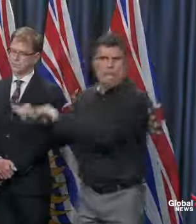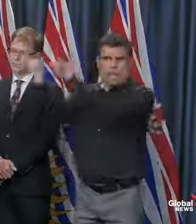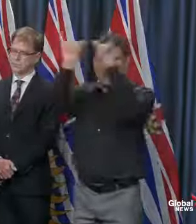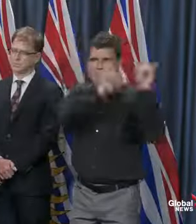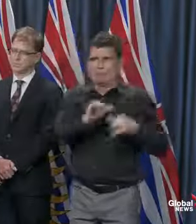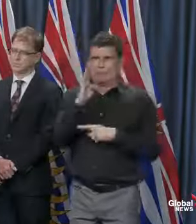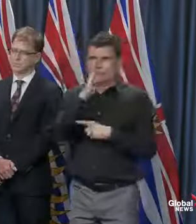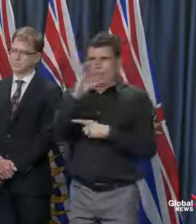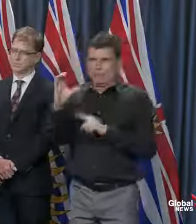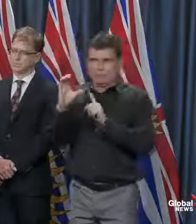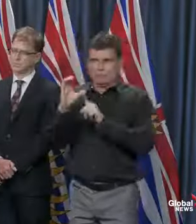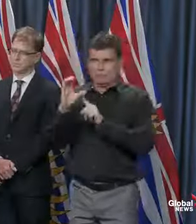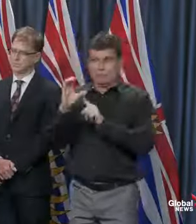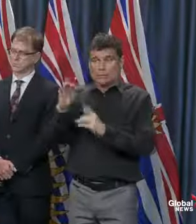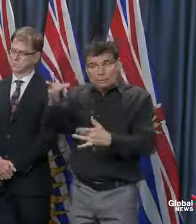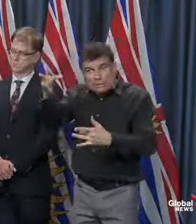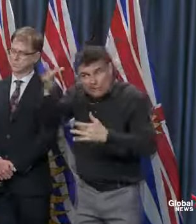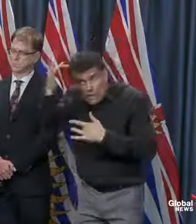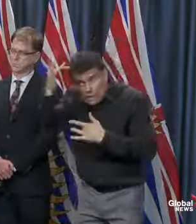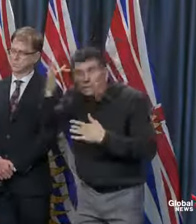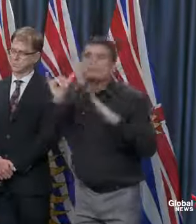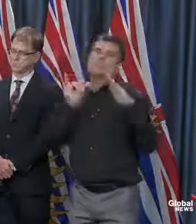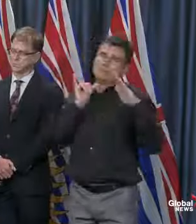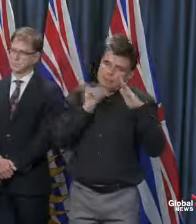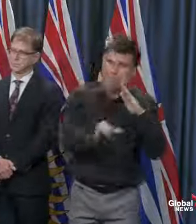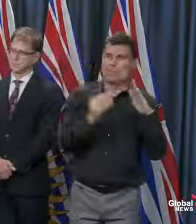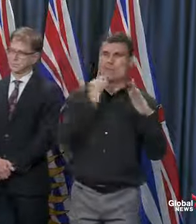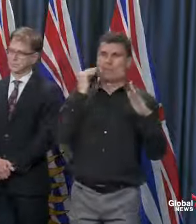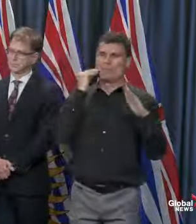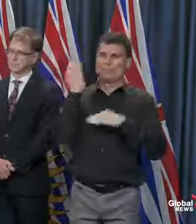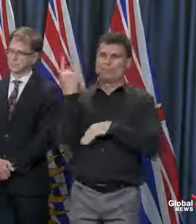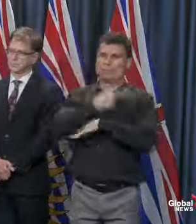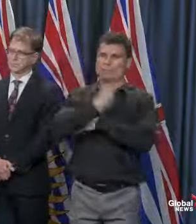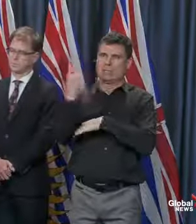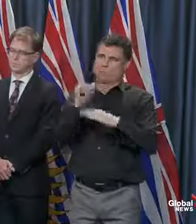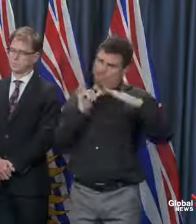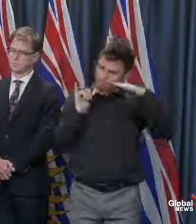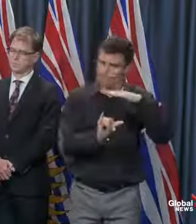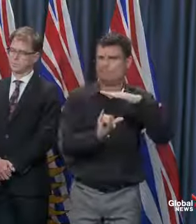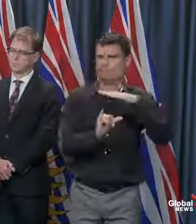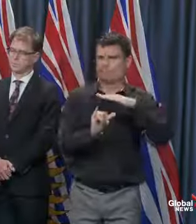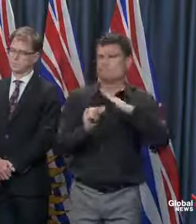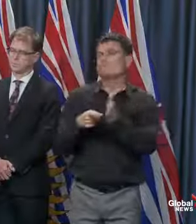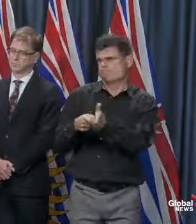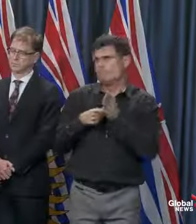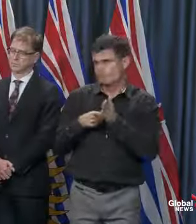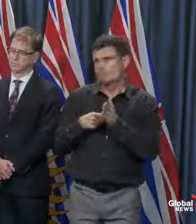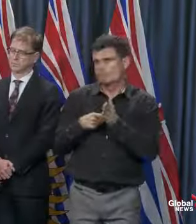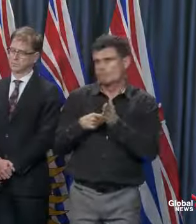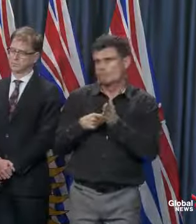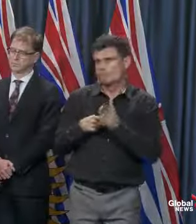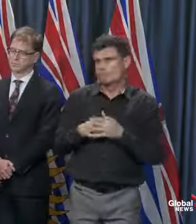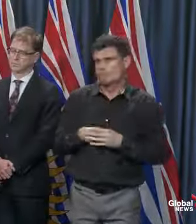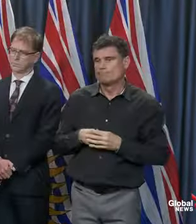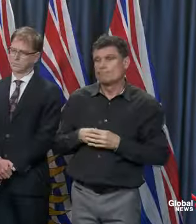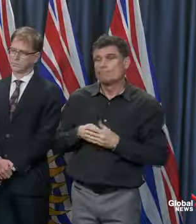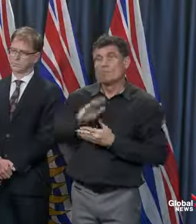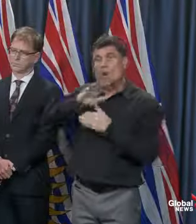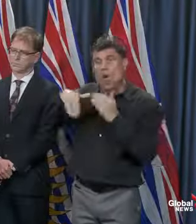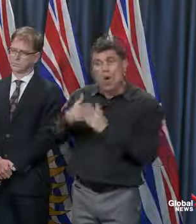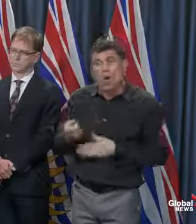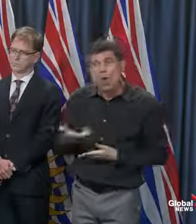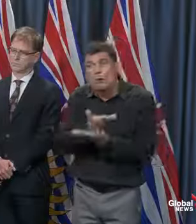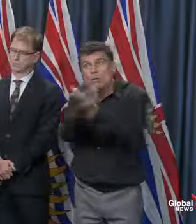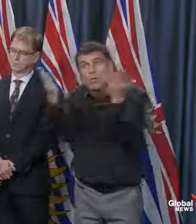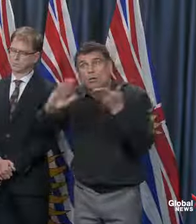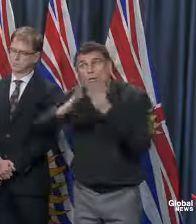stay home and stay away from others. Anybody in the community, we need to take all those important measures like cleaning our hands